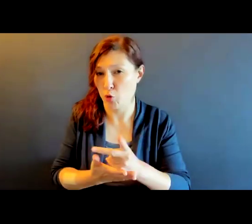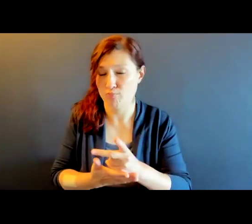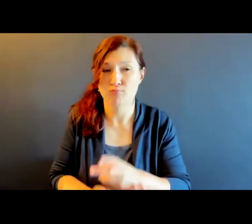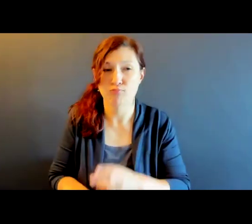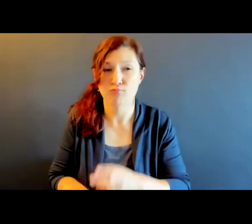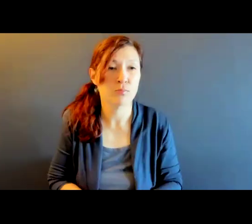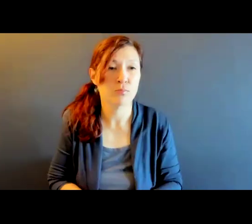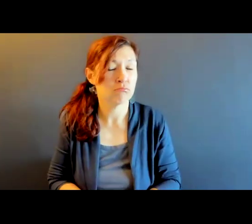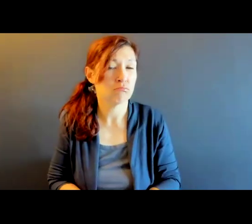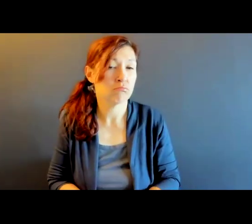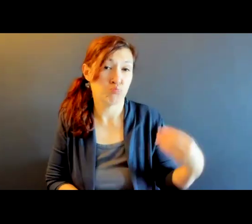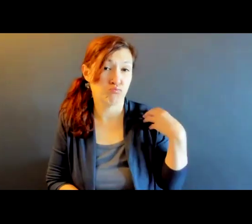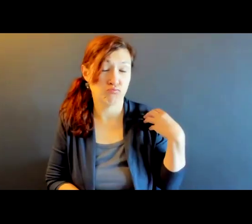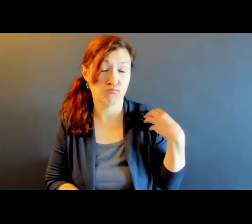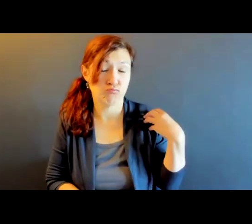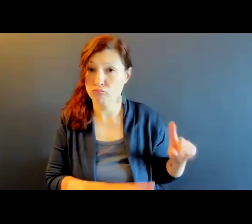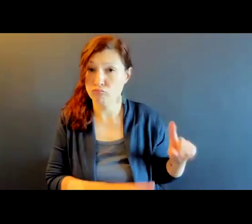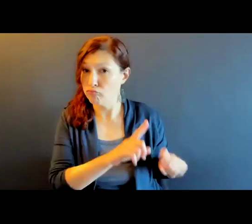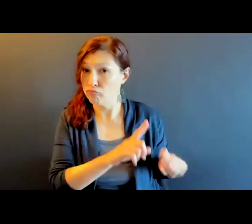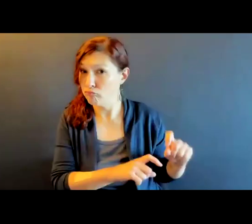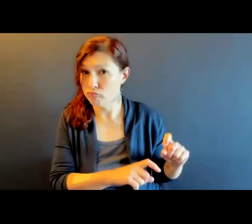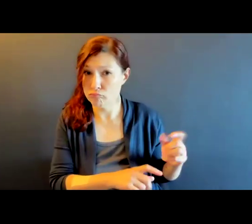Thank you. Any questions, comments?